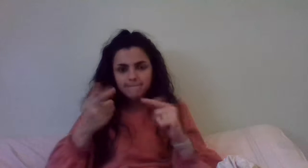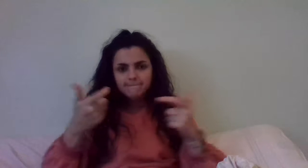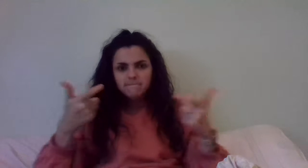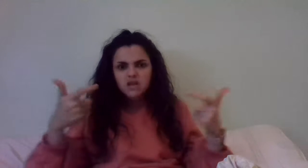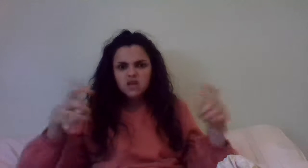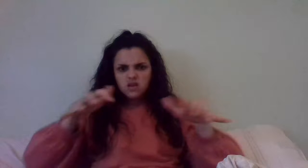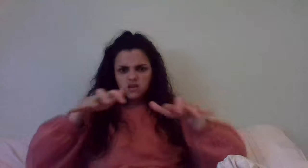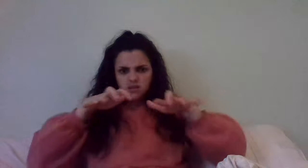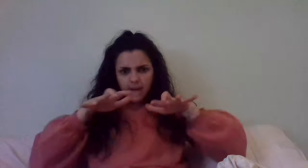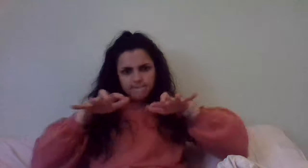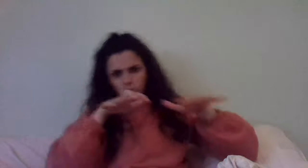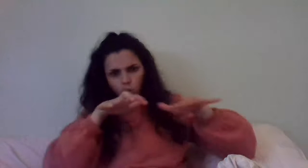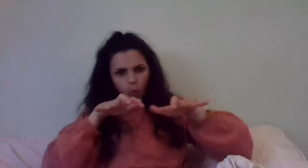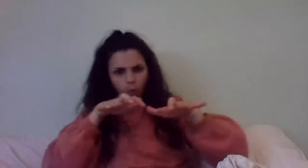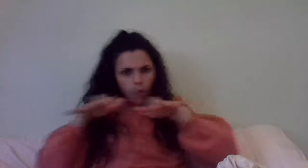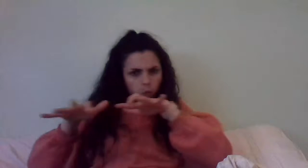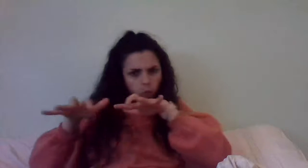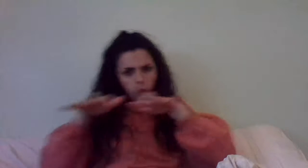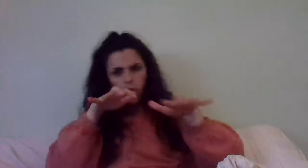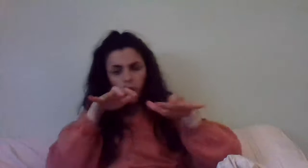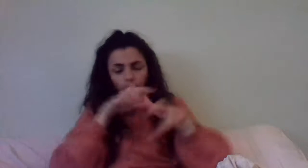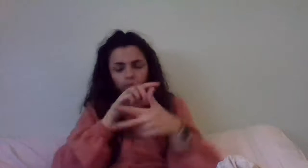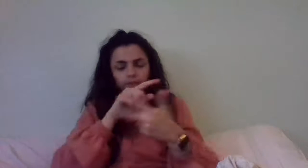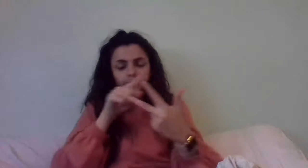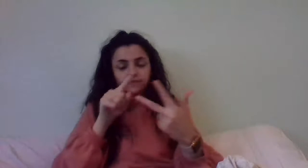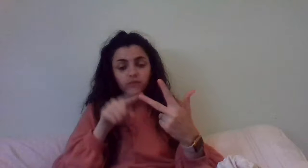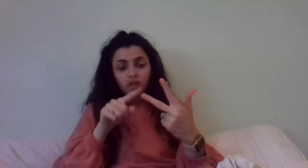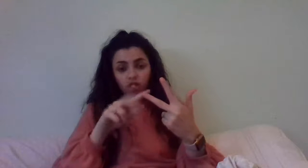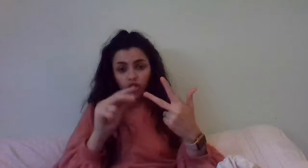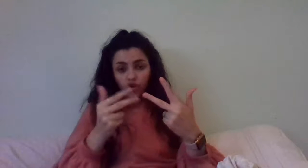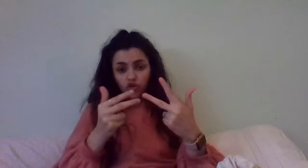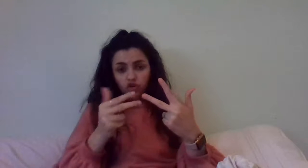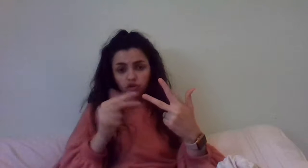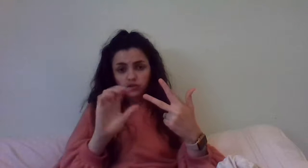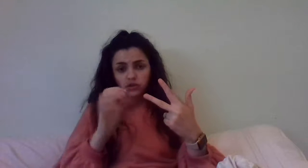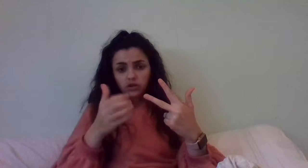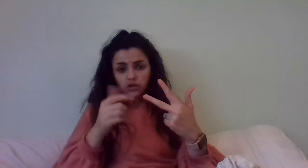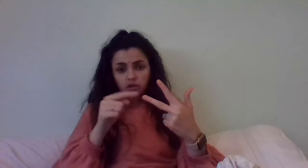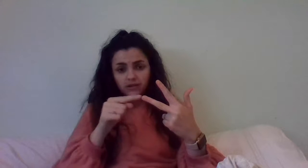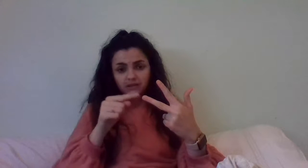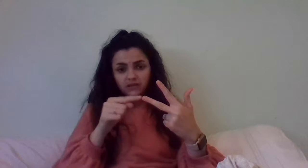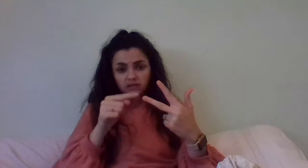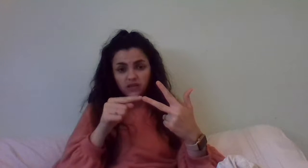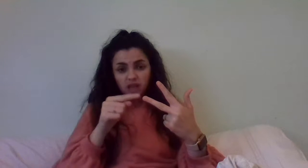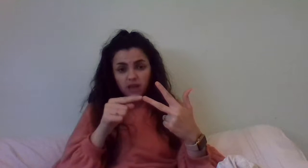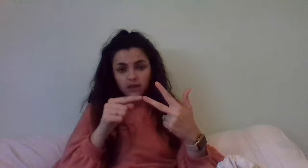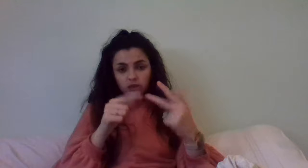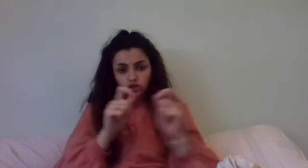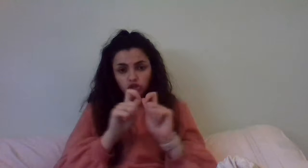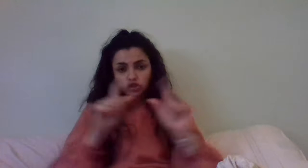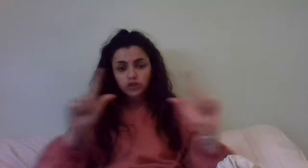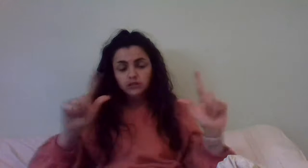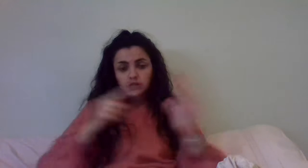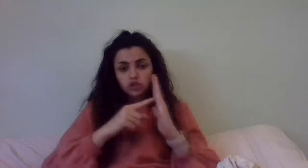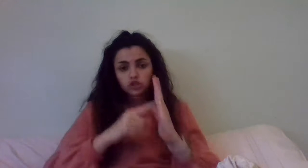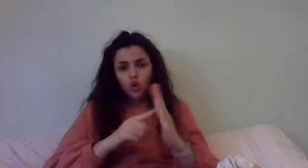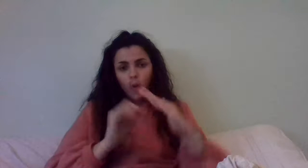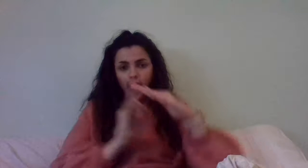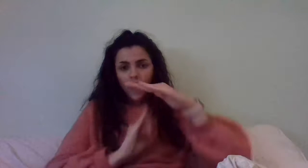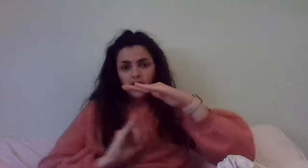groups. And the third set that we'll discuss are scenes of isolation. So what I'll probably do is I'll do one recording for each